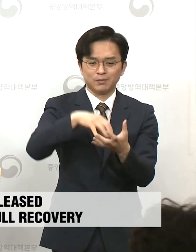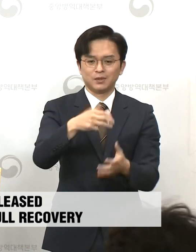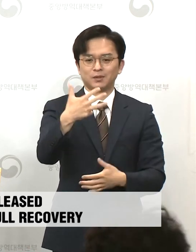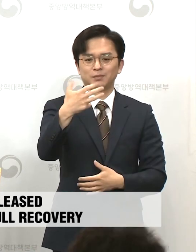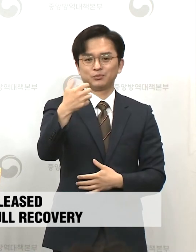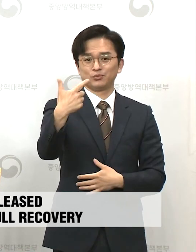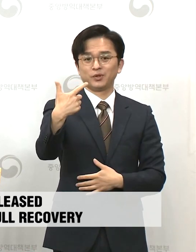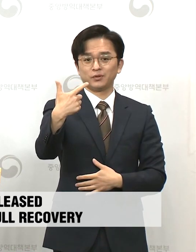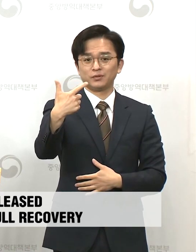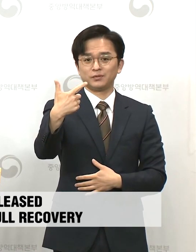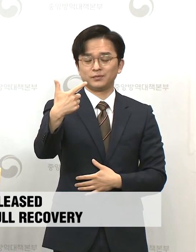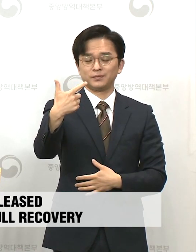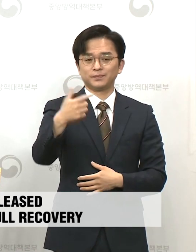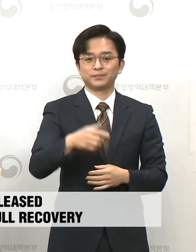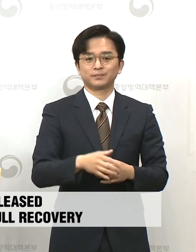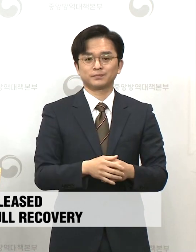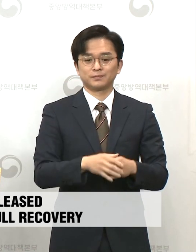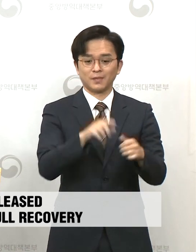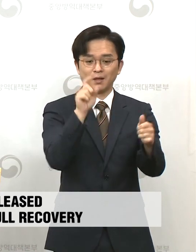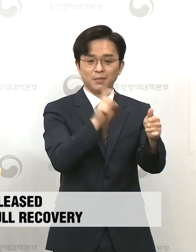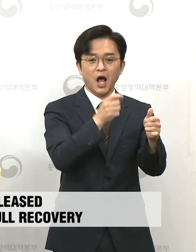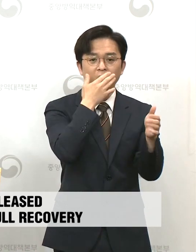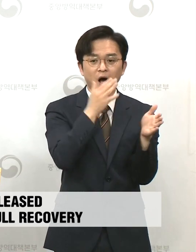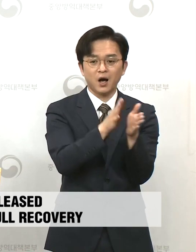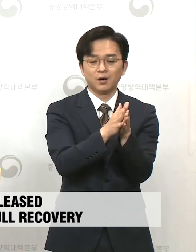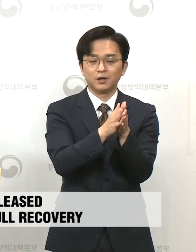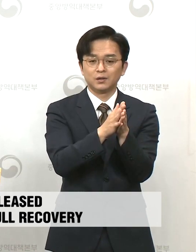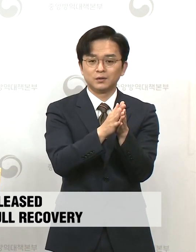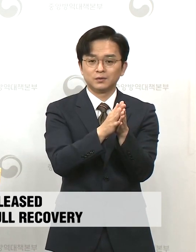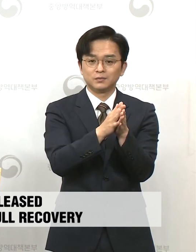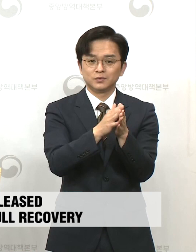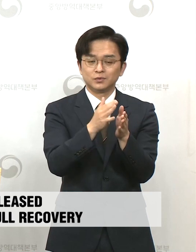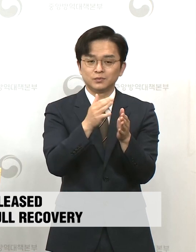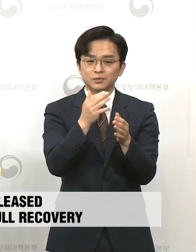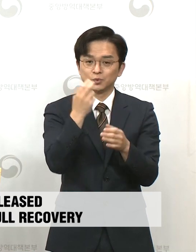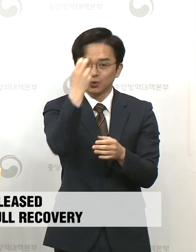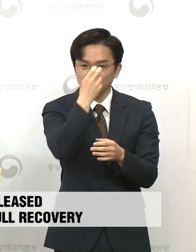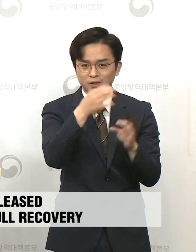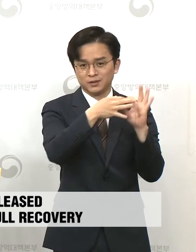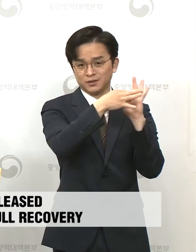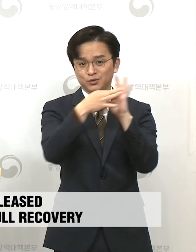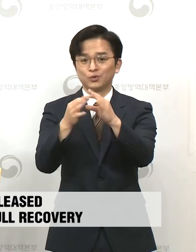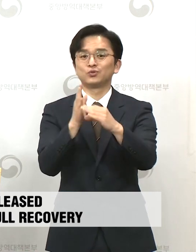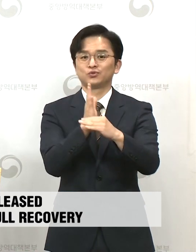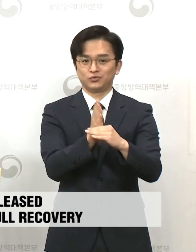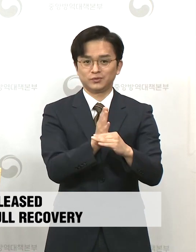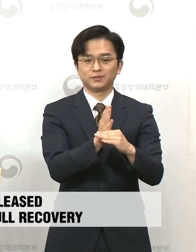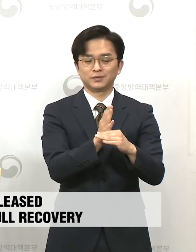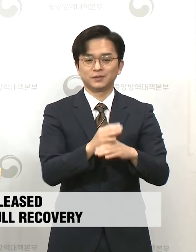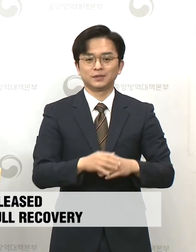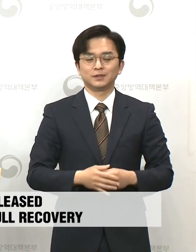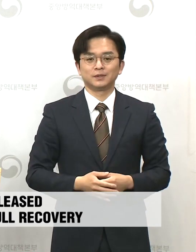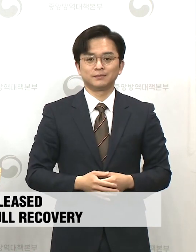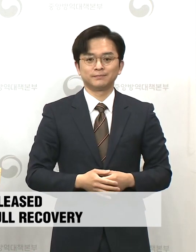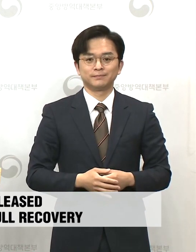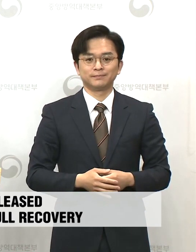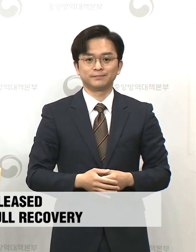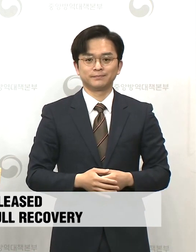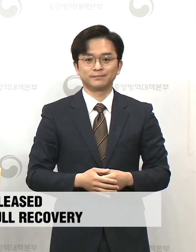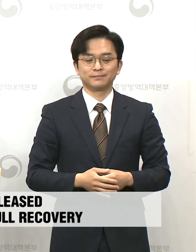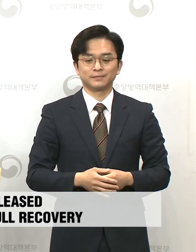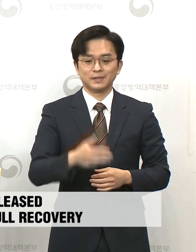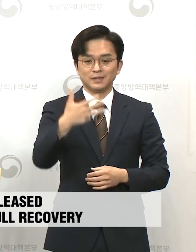the Itaewon case is 86. And we are currently doing the epidemiological investigation and contact